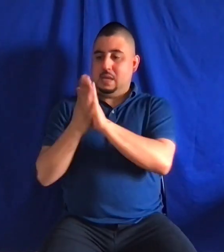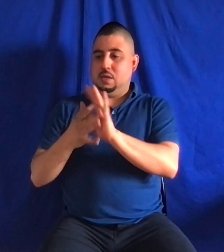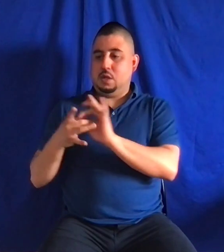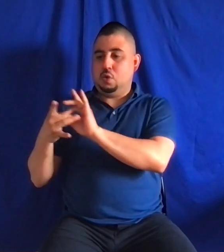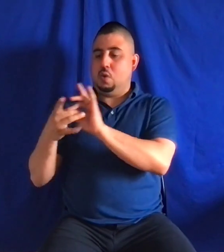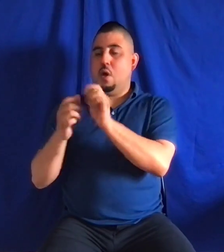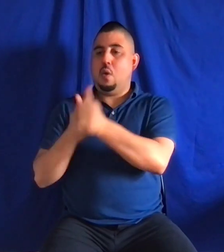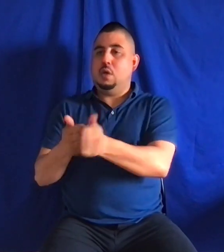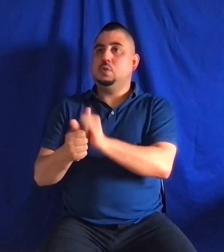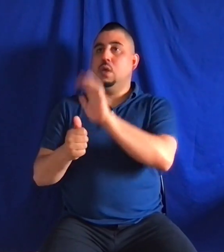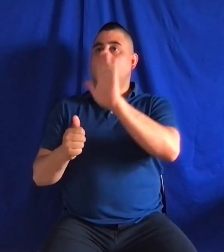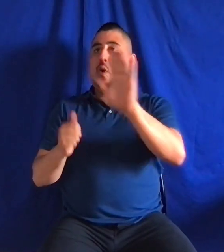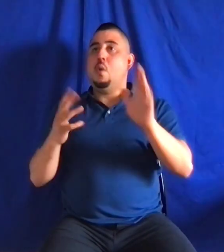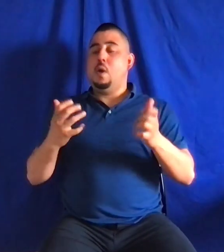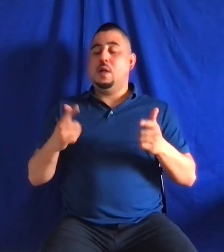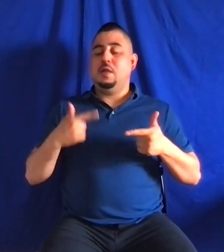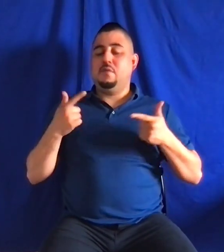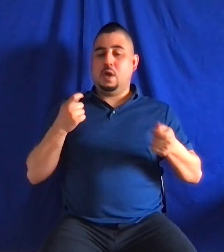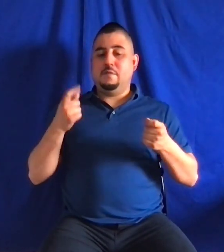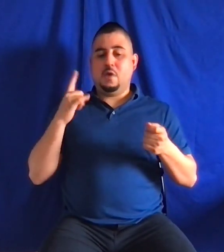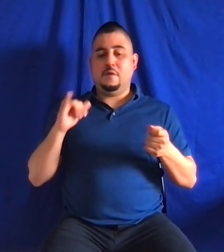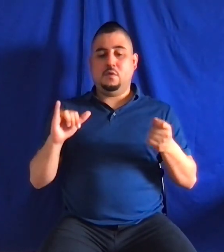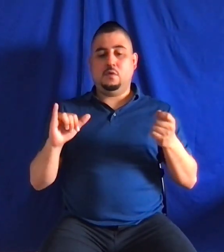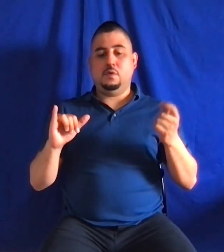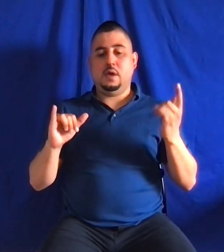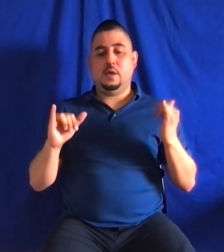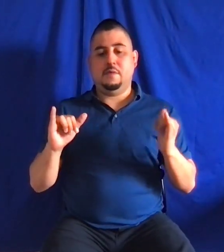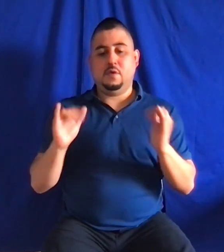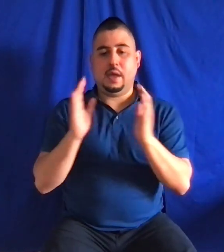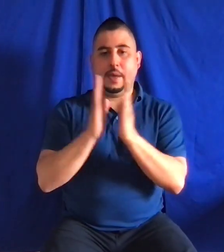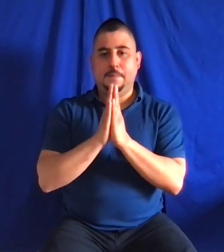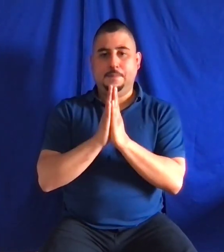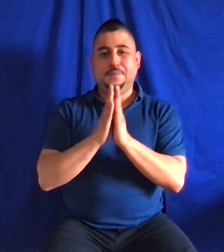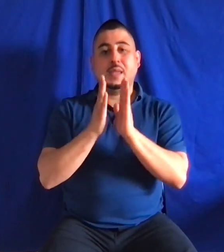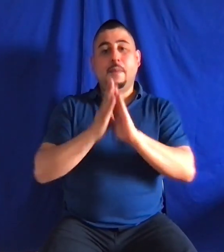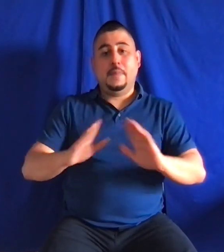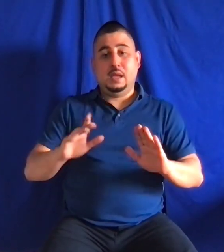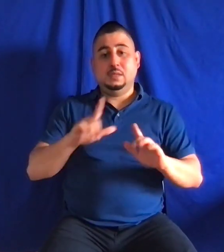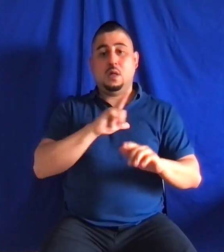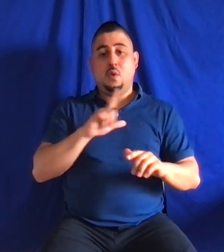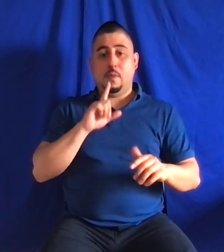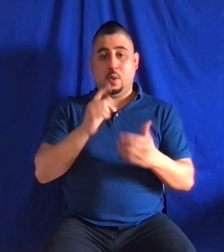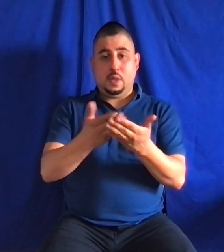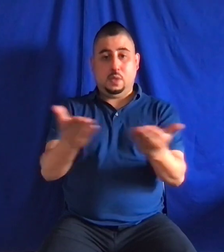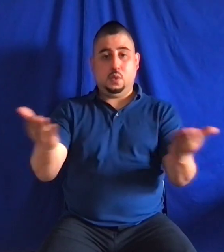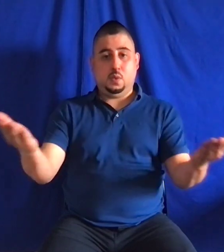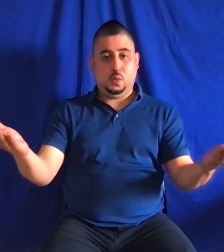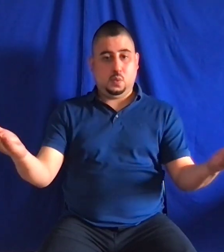will, who live and reign forever and ever. Amen. The peace of the Lord be with you always. And with your spirit.